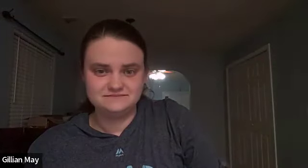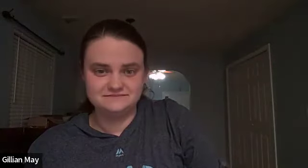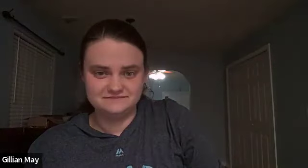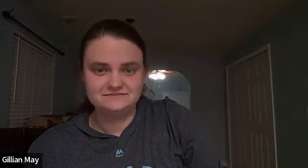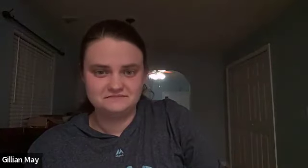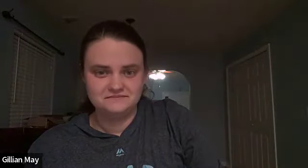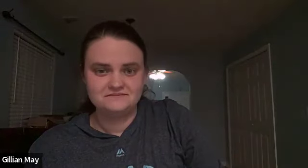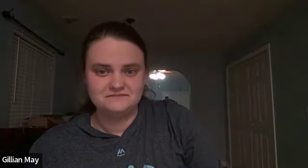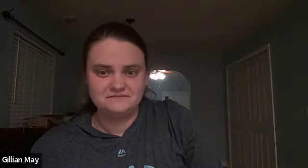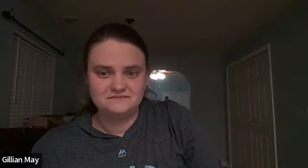Mm-hmm.